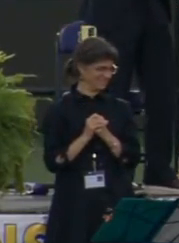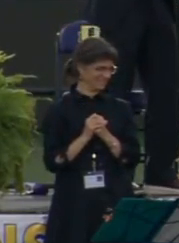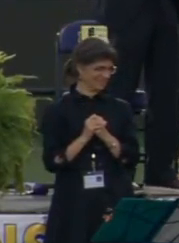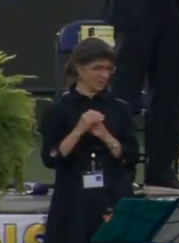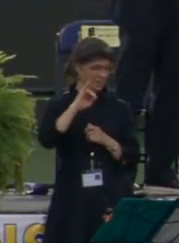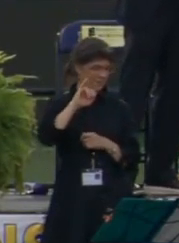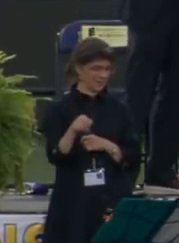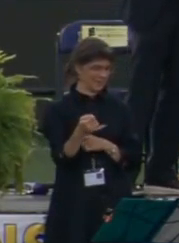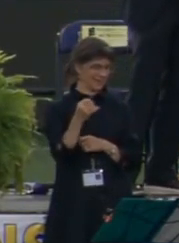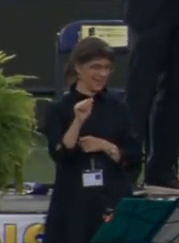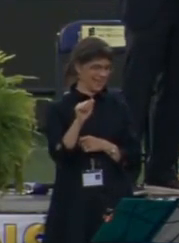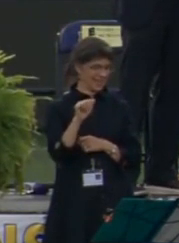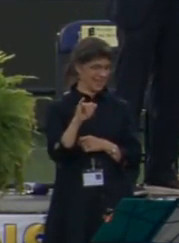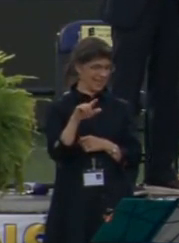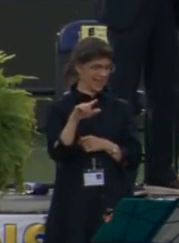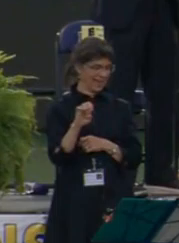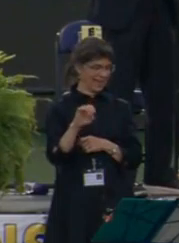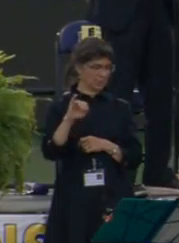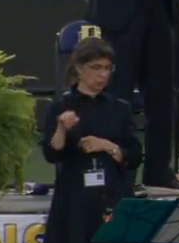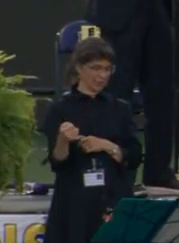Jaylee Johnson.